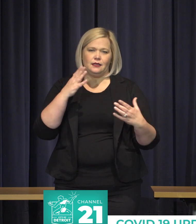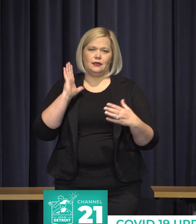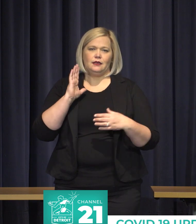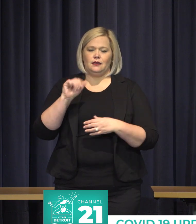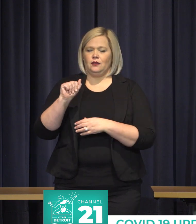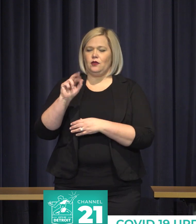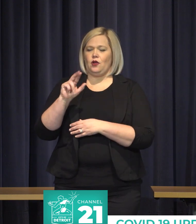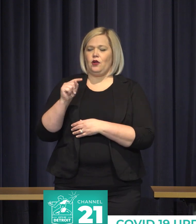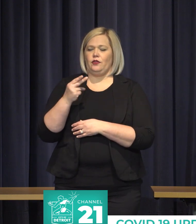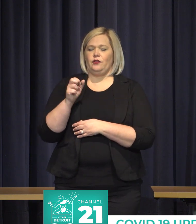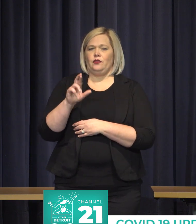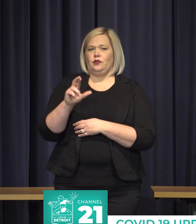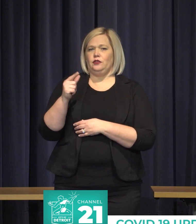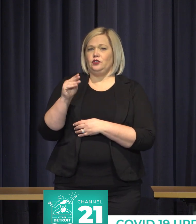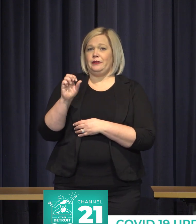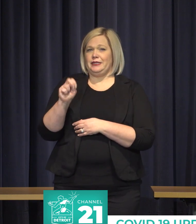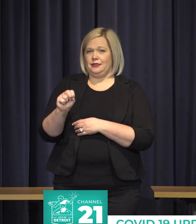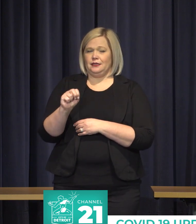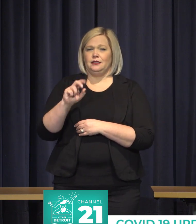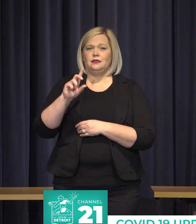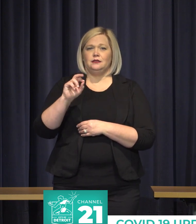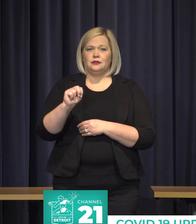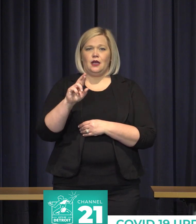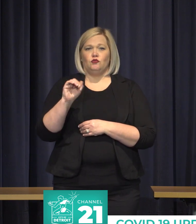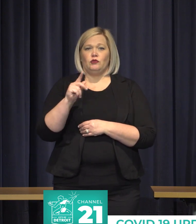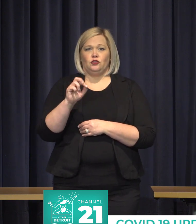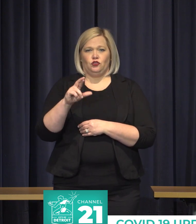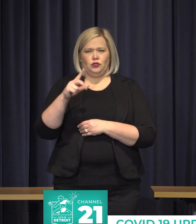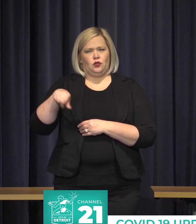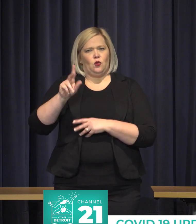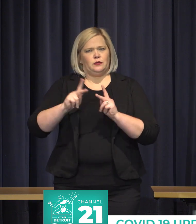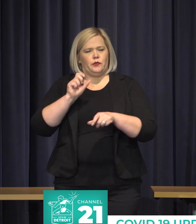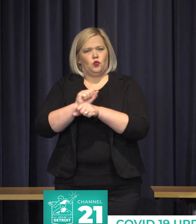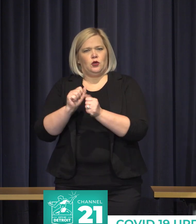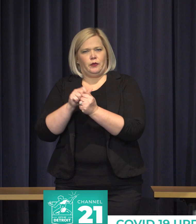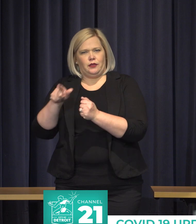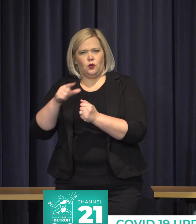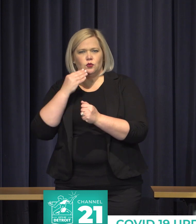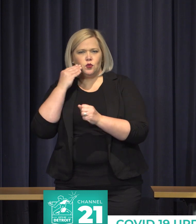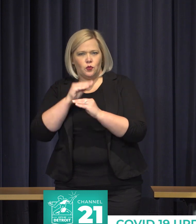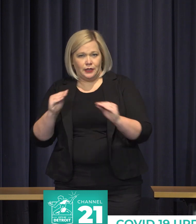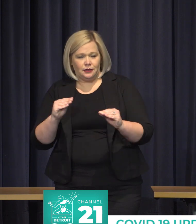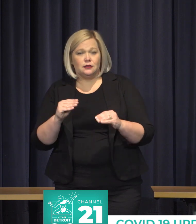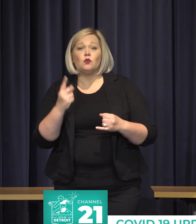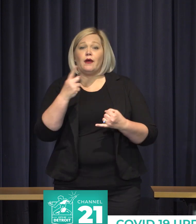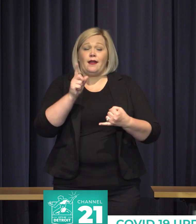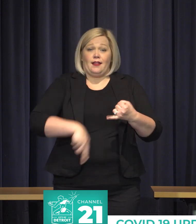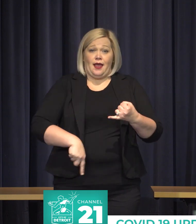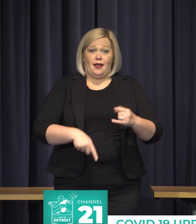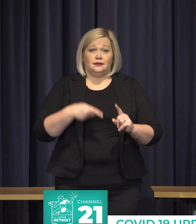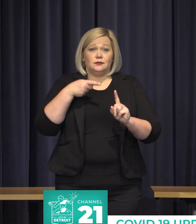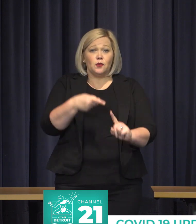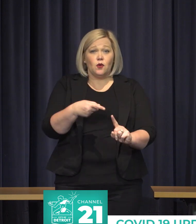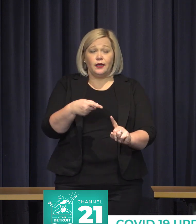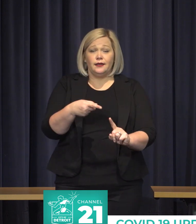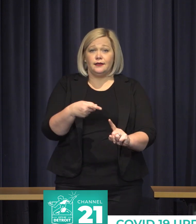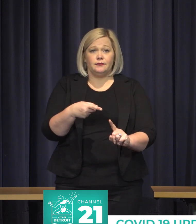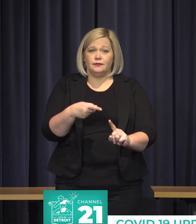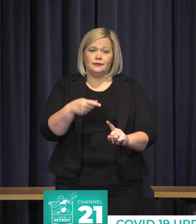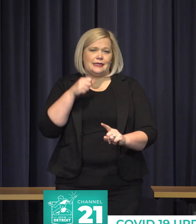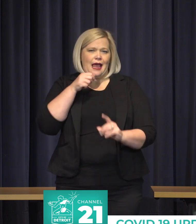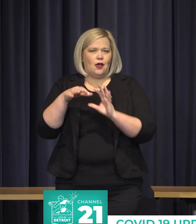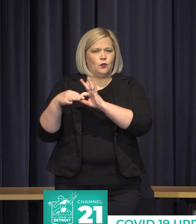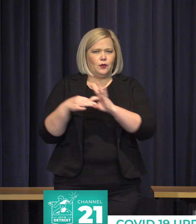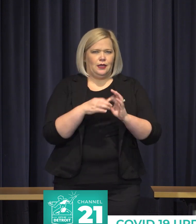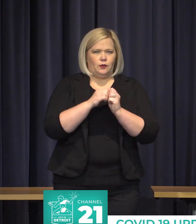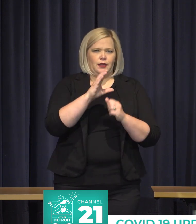Arthur Jemerson, Don Rencher, and the team that is working on that. And one last point that is not